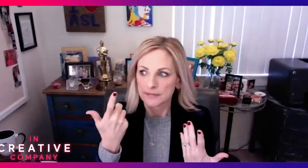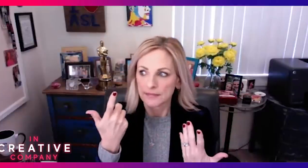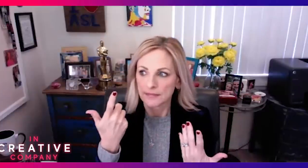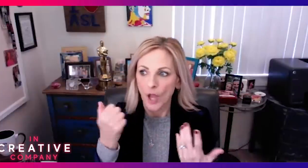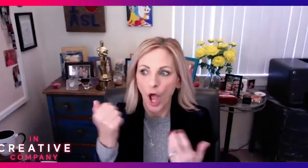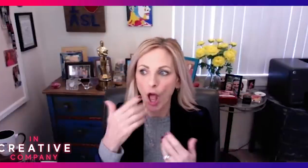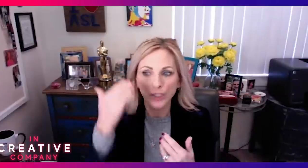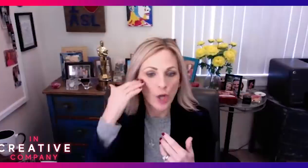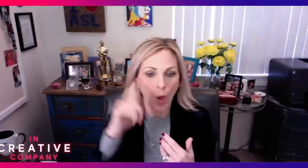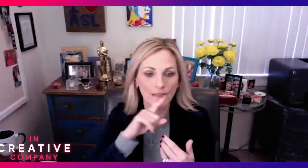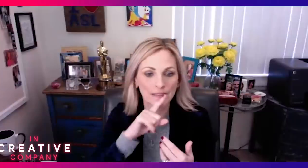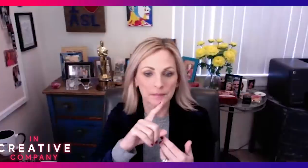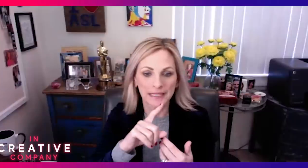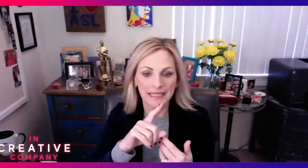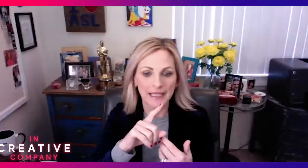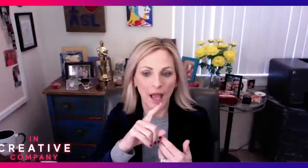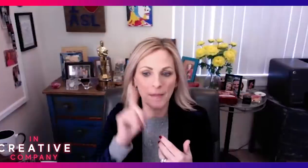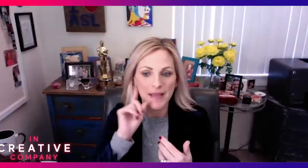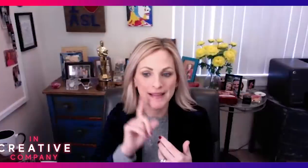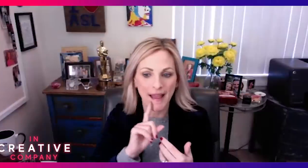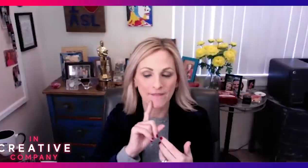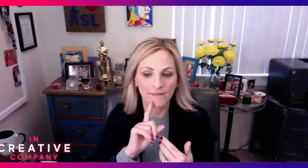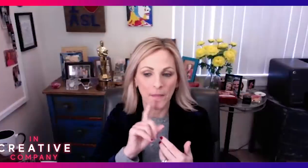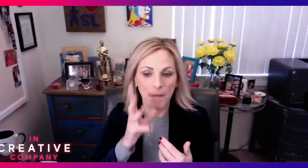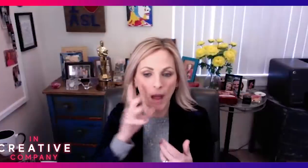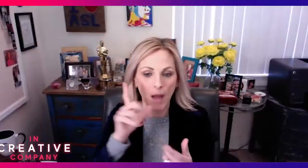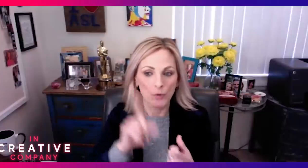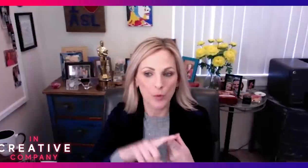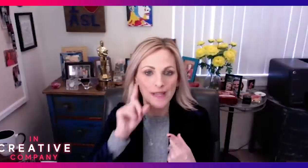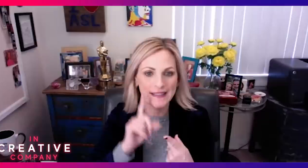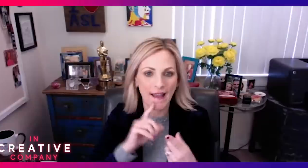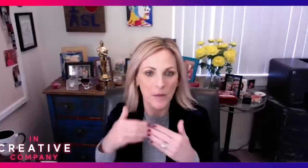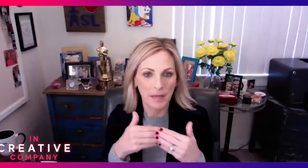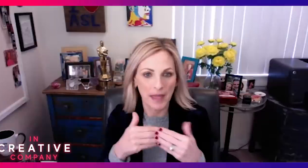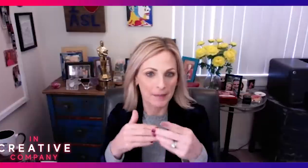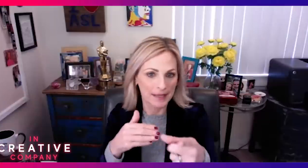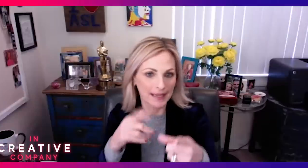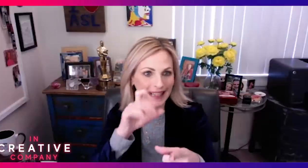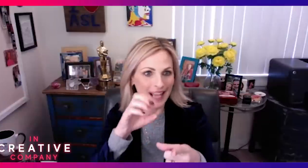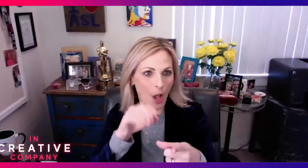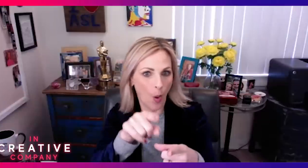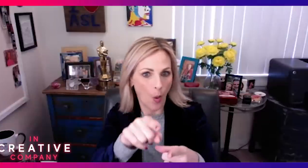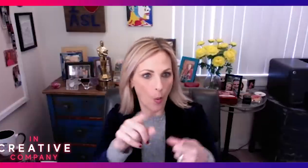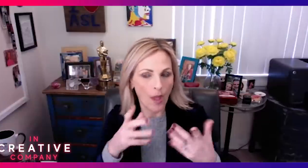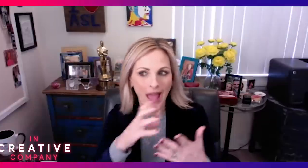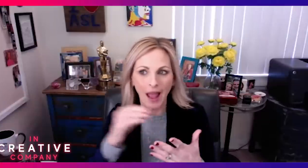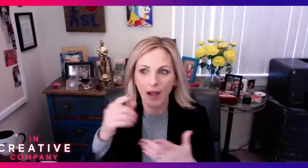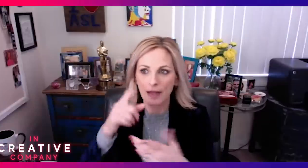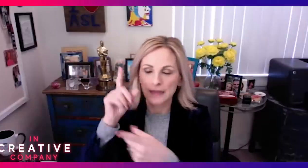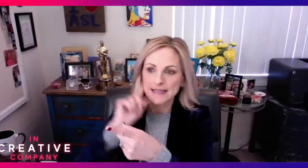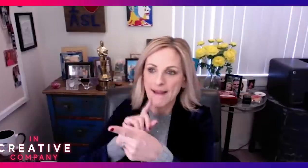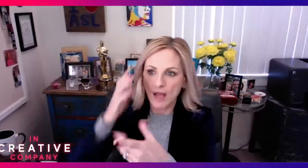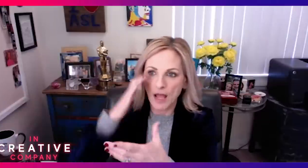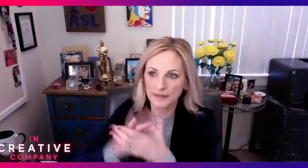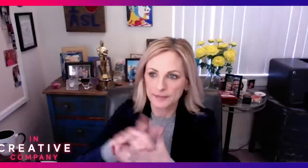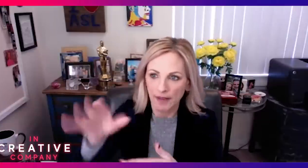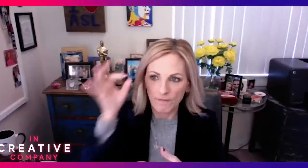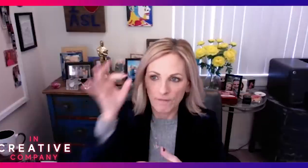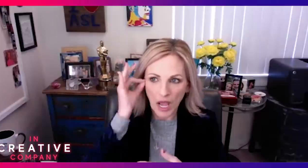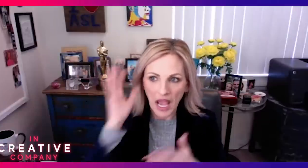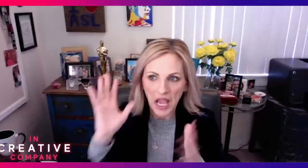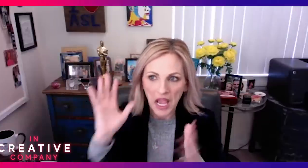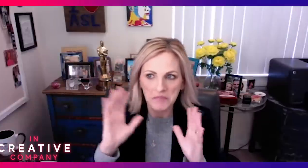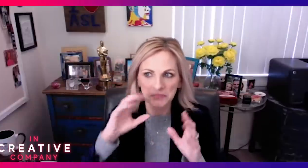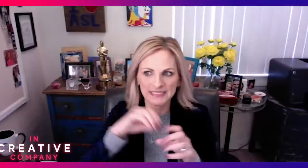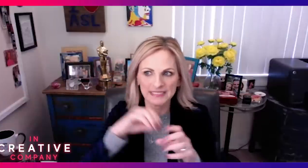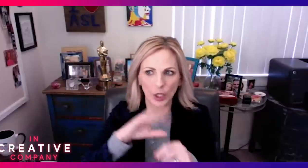And it brings up a lot of fear because all she knows is being deaf to a deaf baby, which is Leo, and